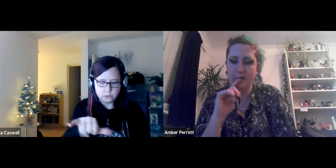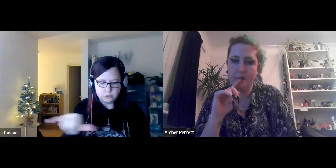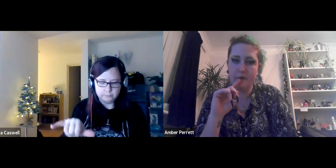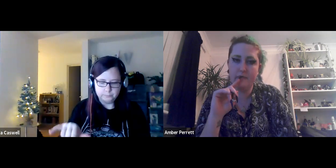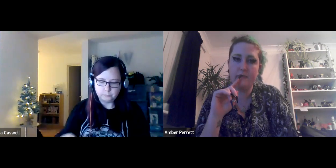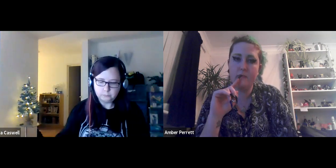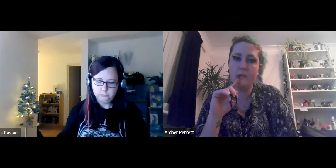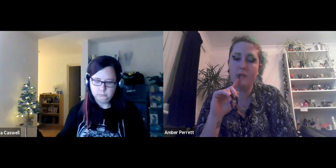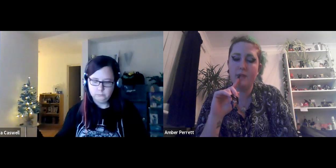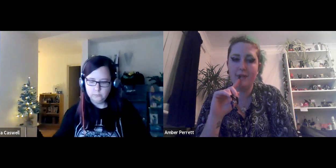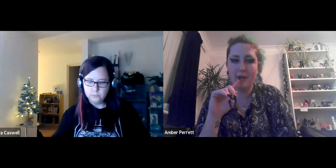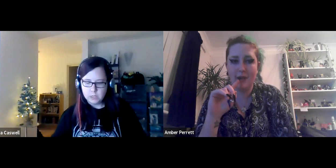which.